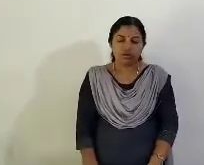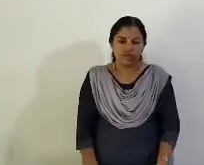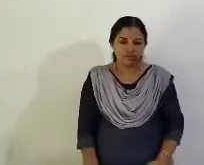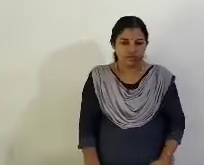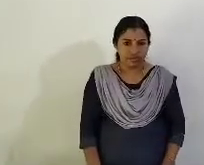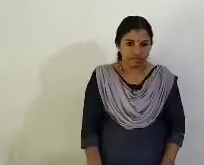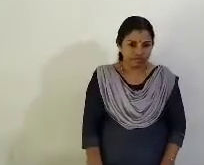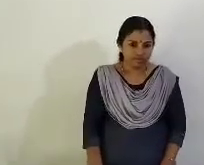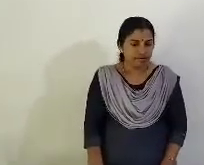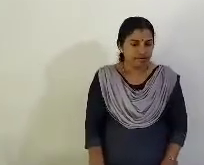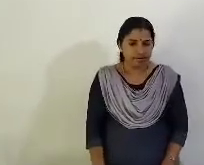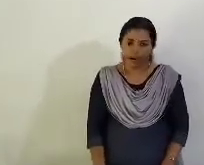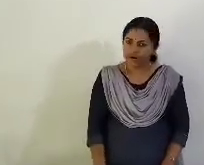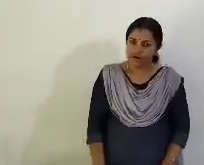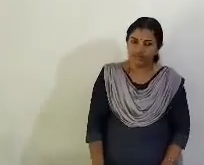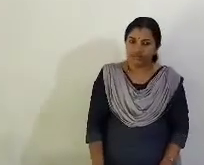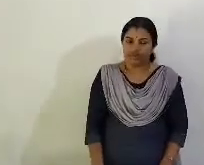July 15th. That is the advertisement.